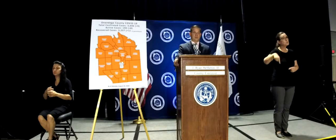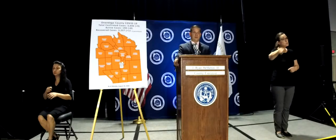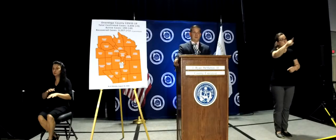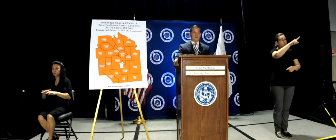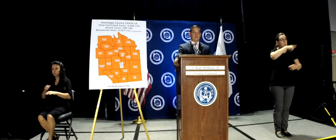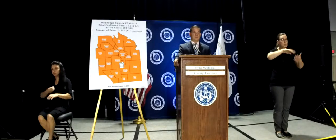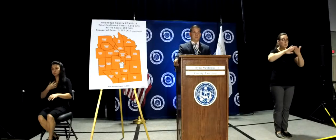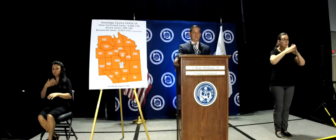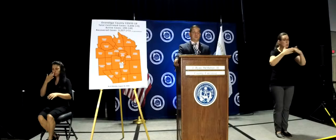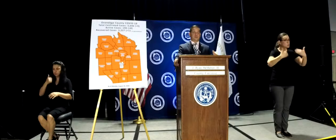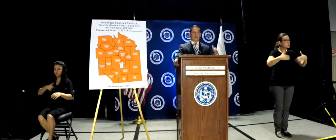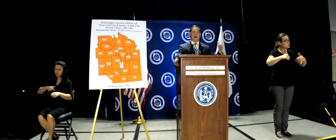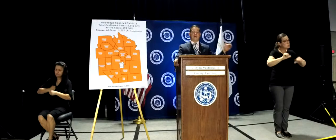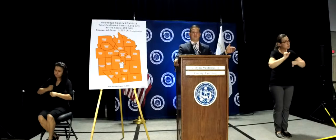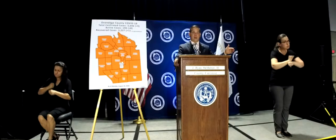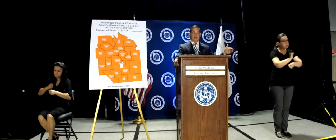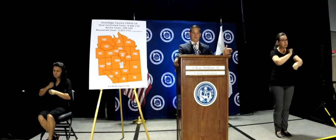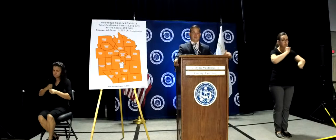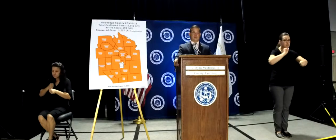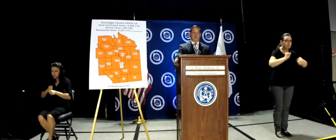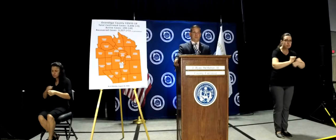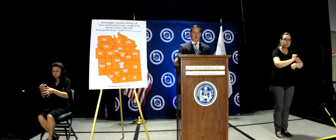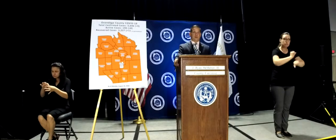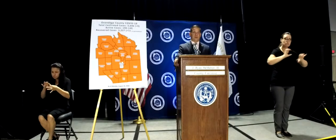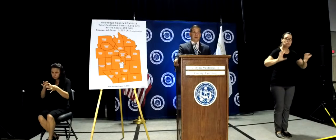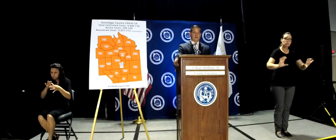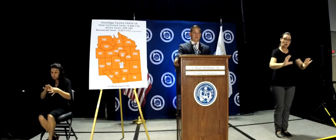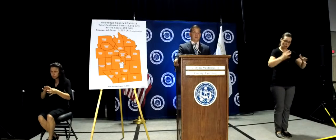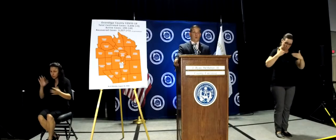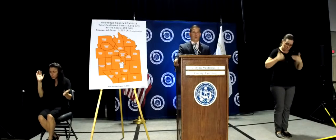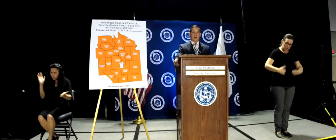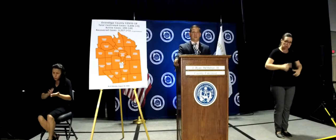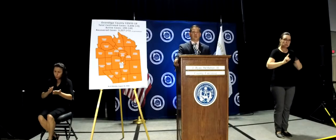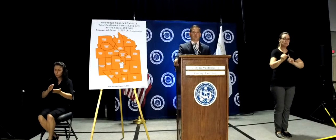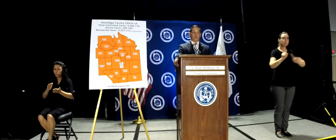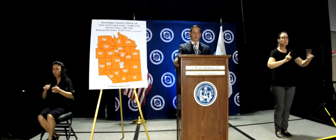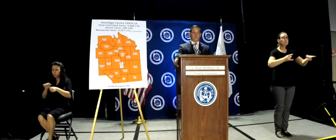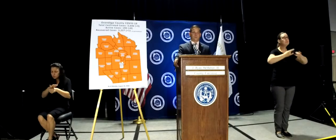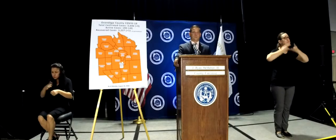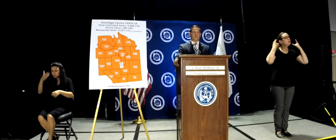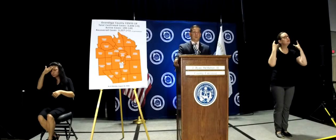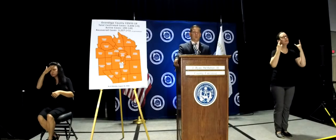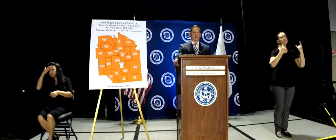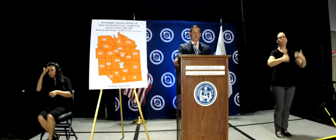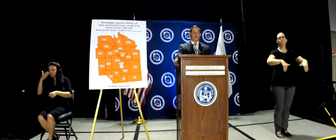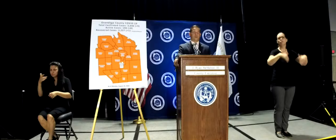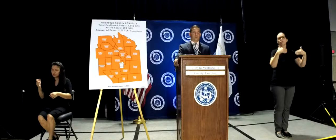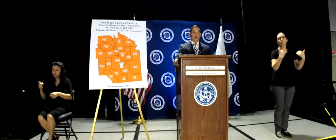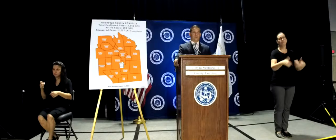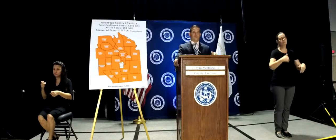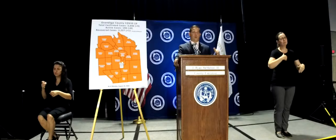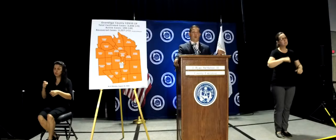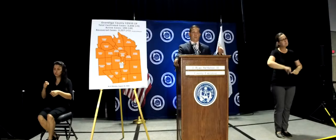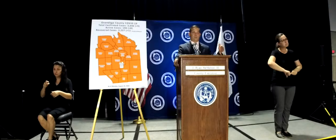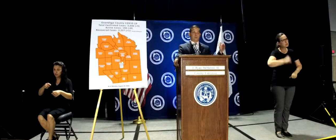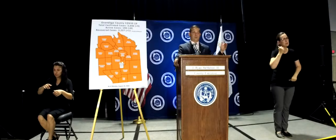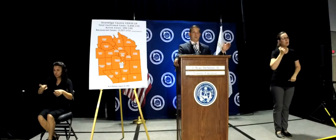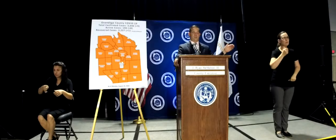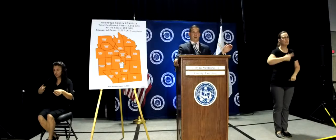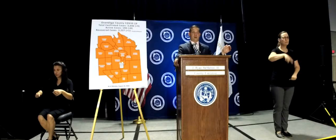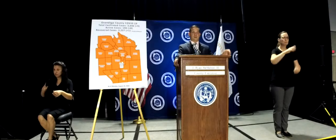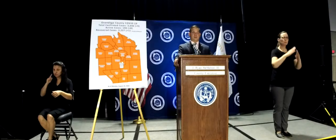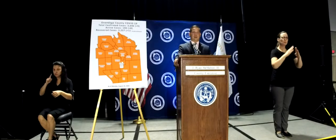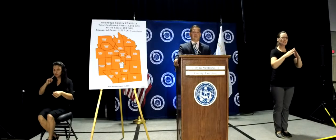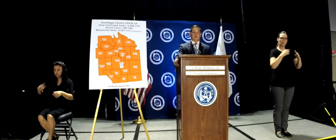to get pieces of our lives back. Part of that is going back to school in whatever form